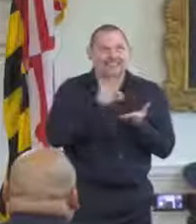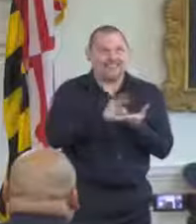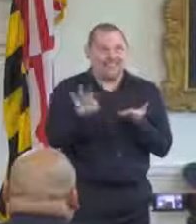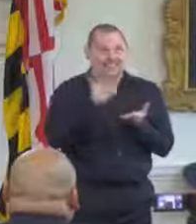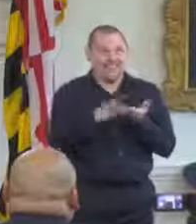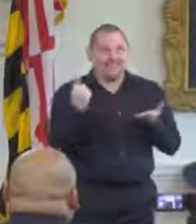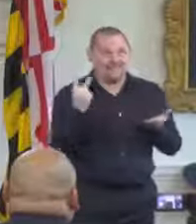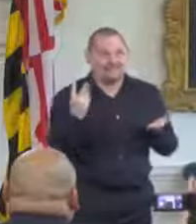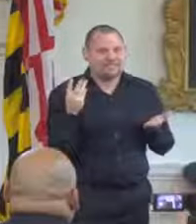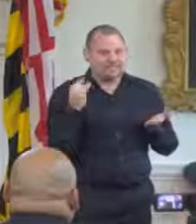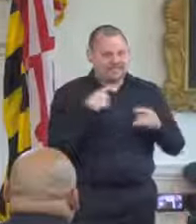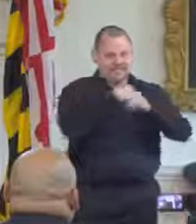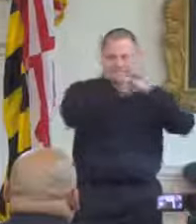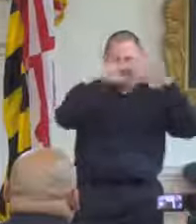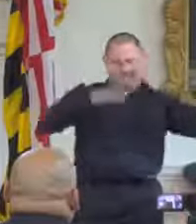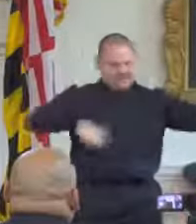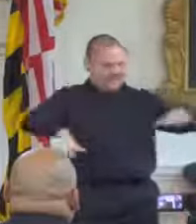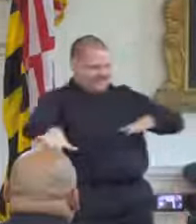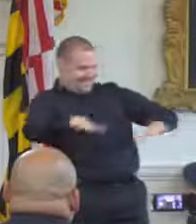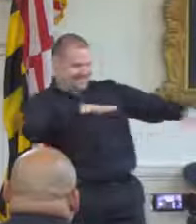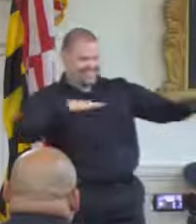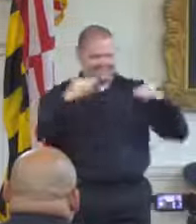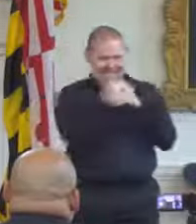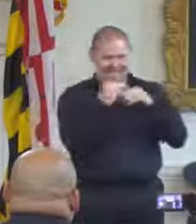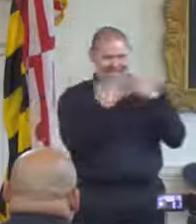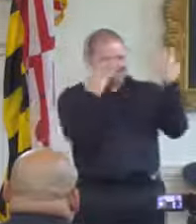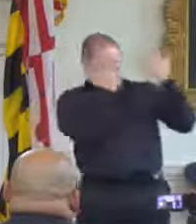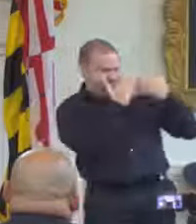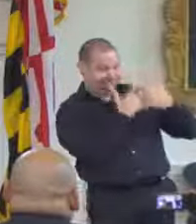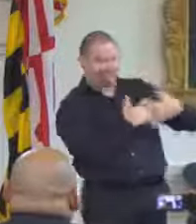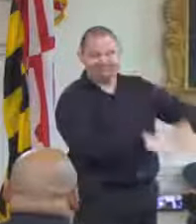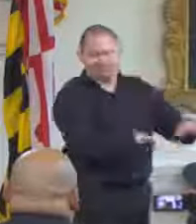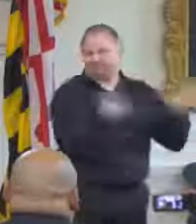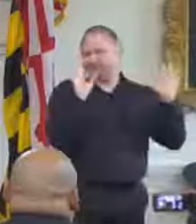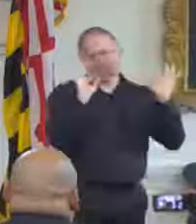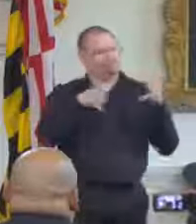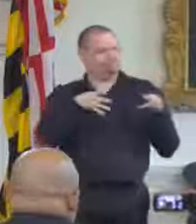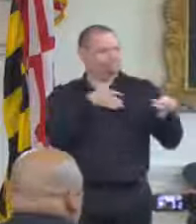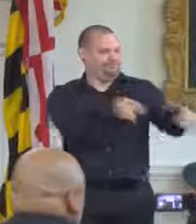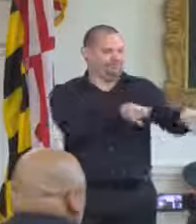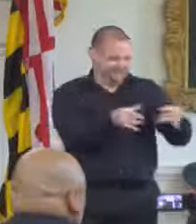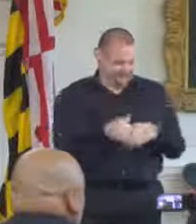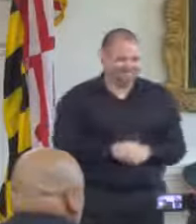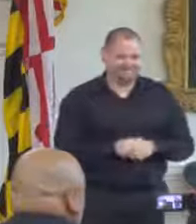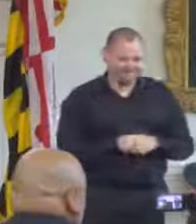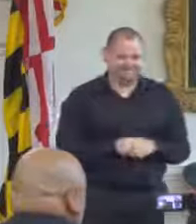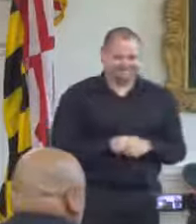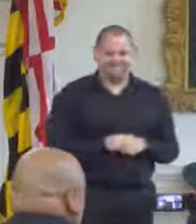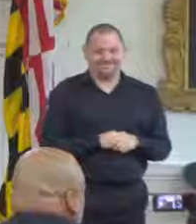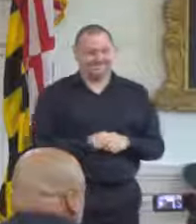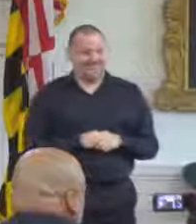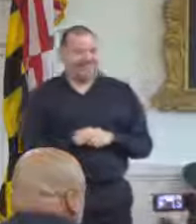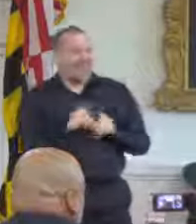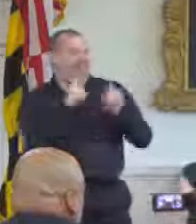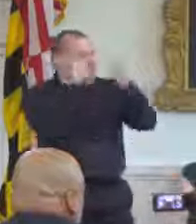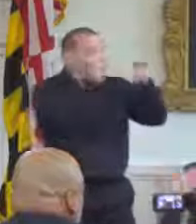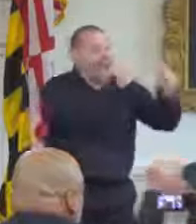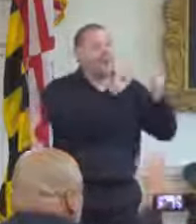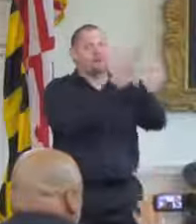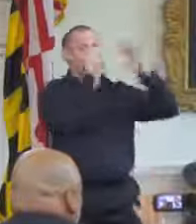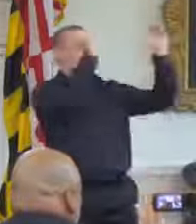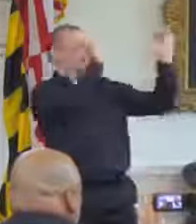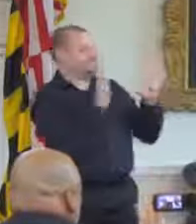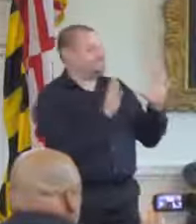the math helped a little bit, too. But while his career path didn't go exactly as